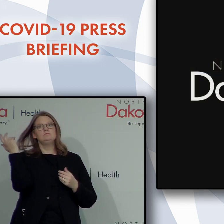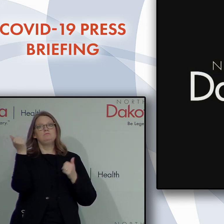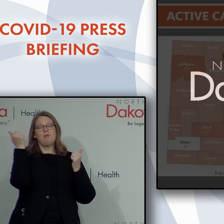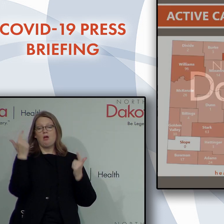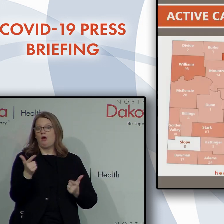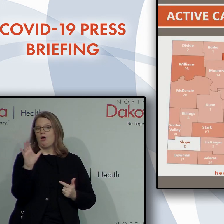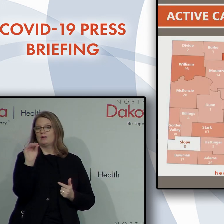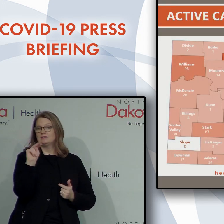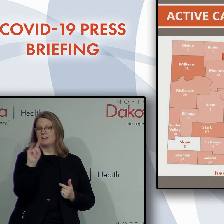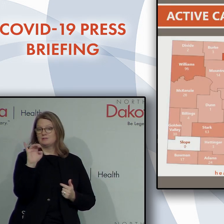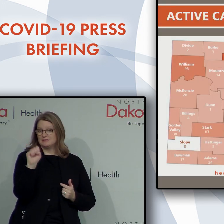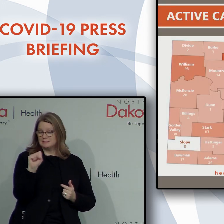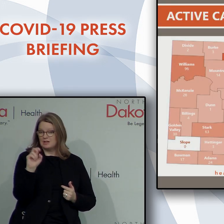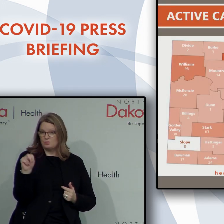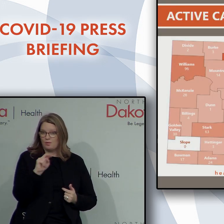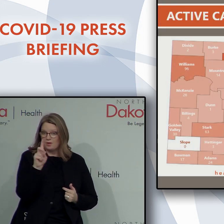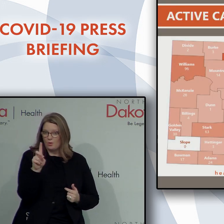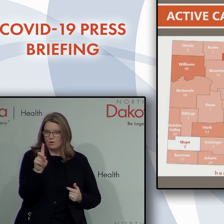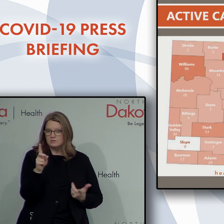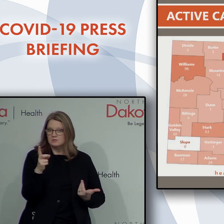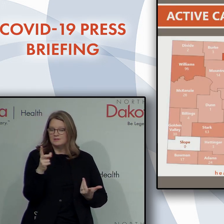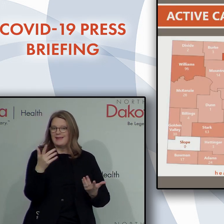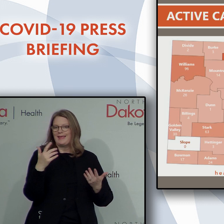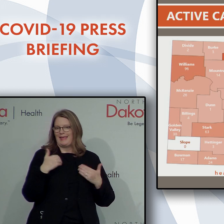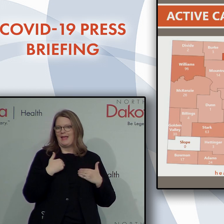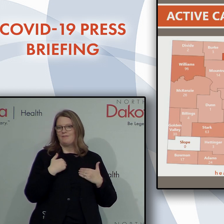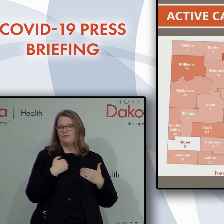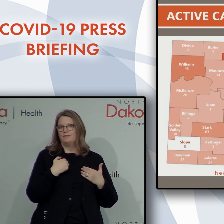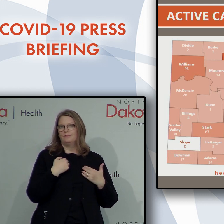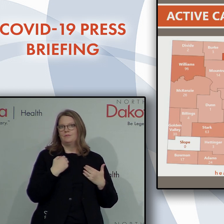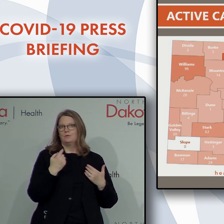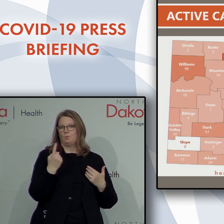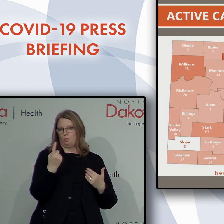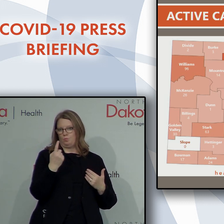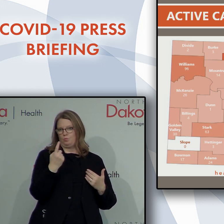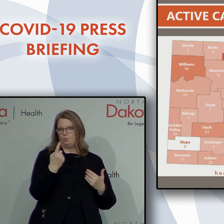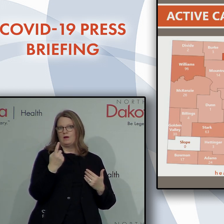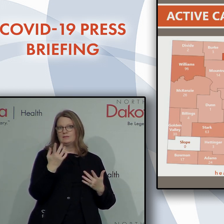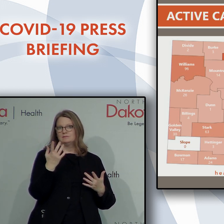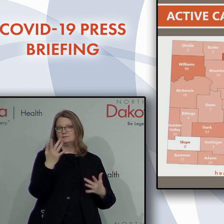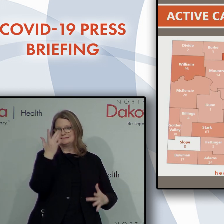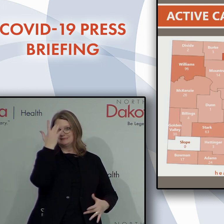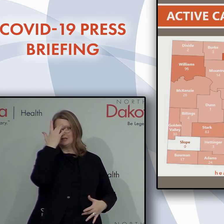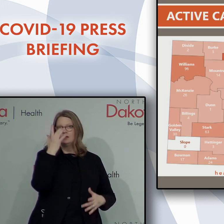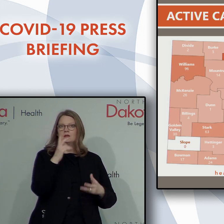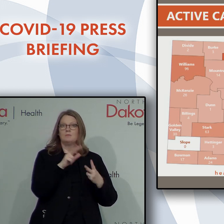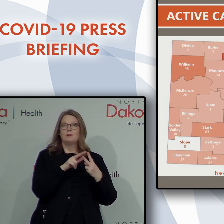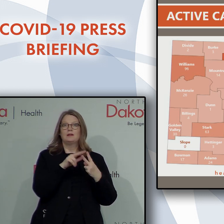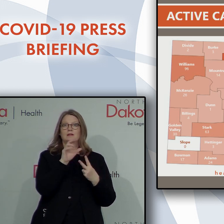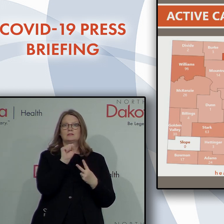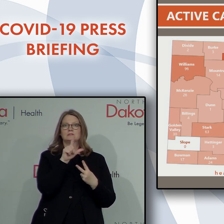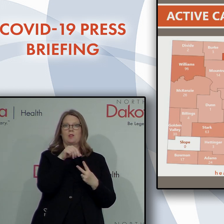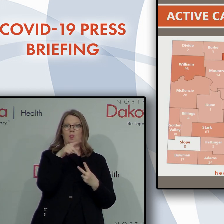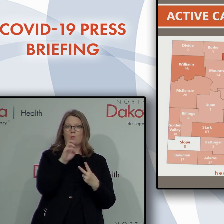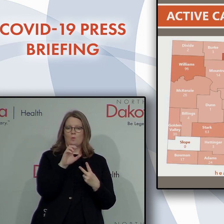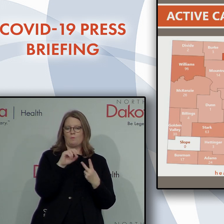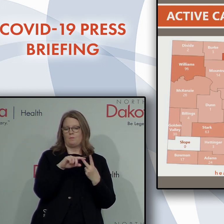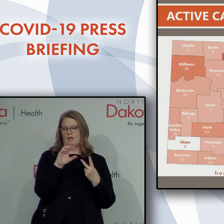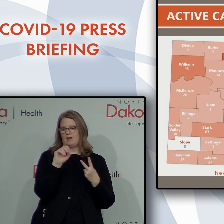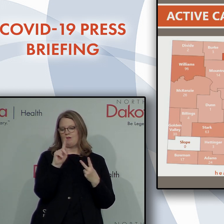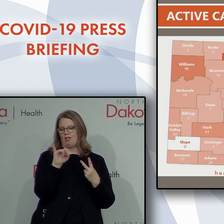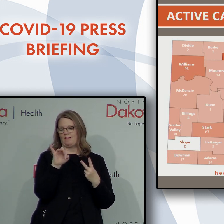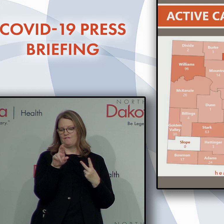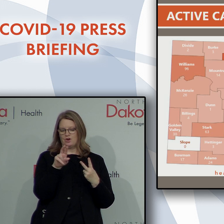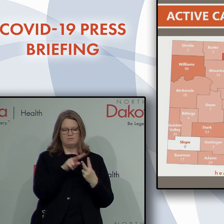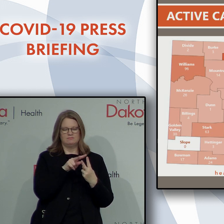in North Dakota has an active case, except Oliver and Slope counties. And 4 counties in North